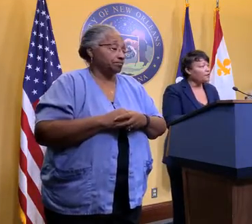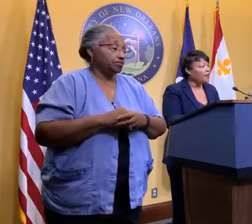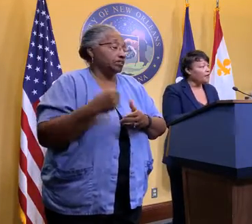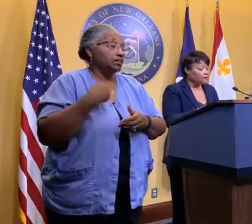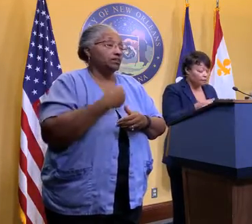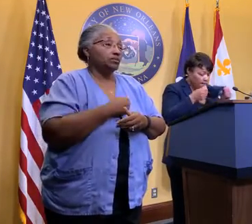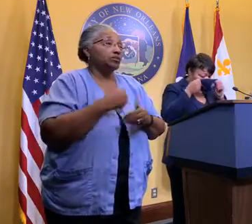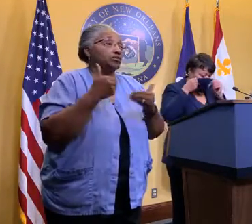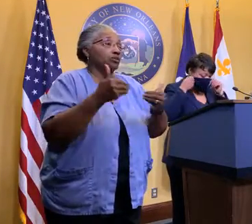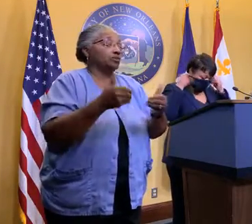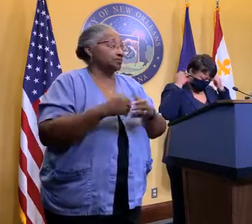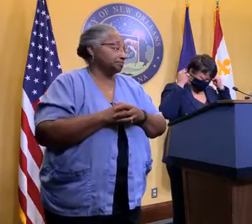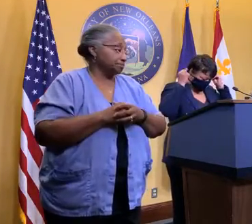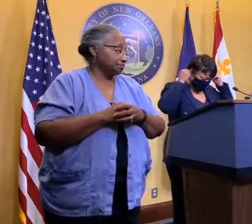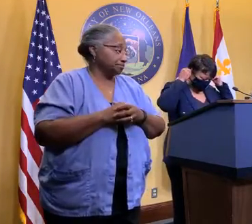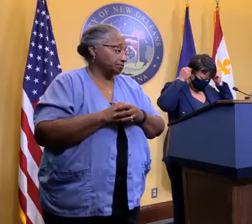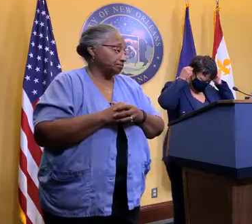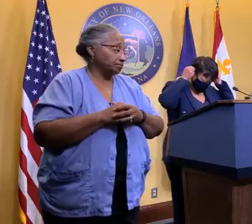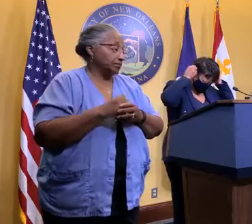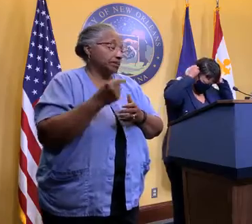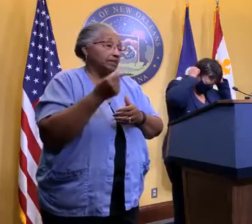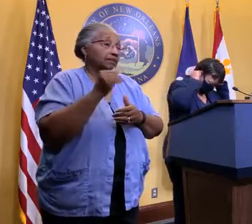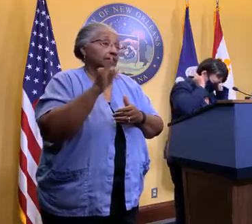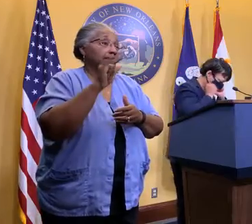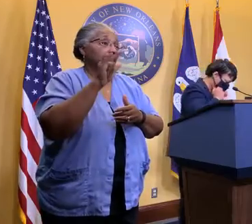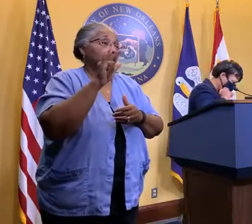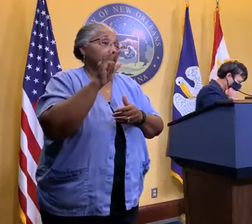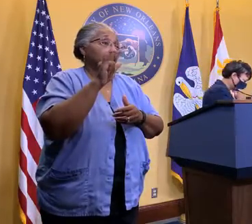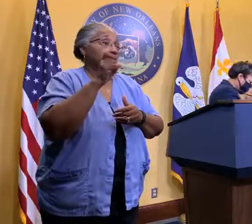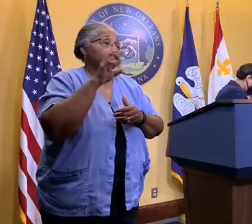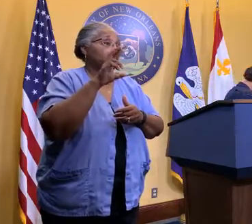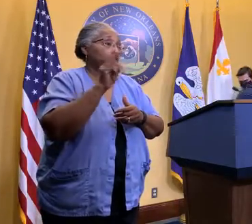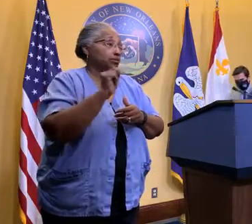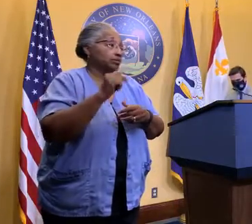we'll take it from there. Gilbert?